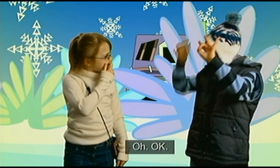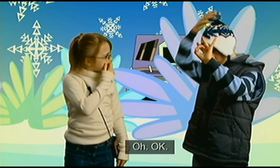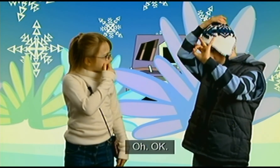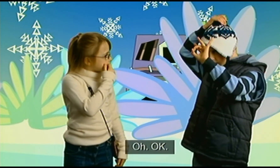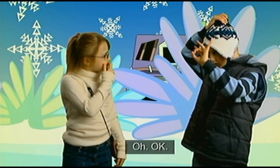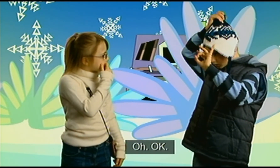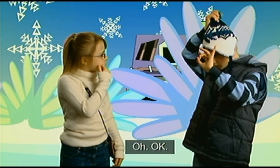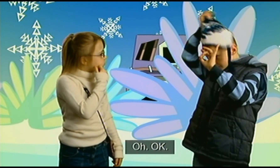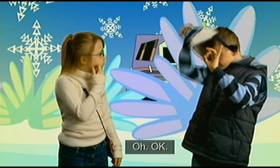Oh, okay.